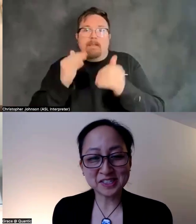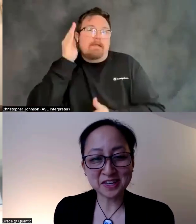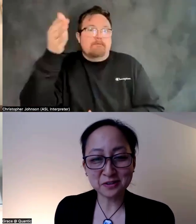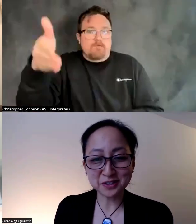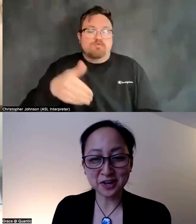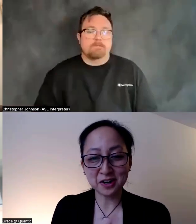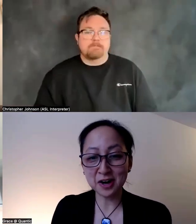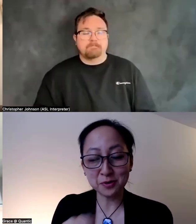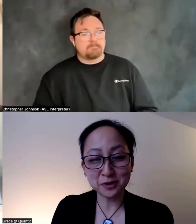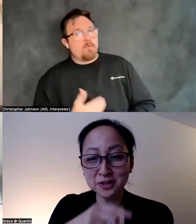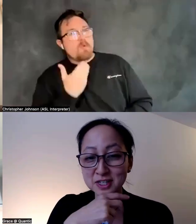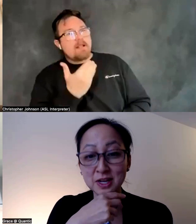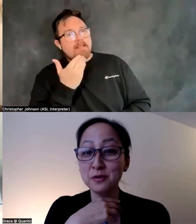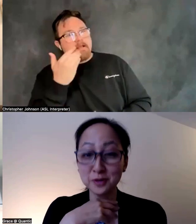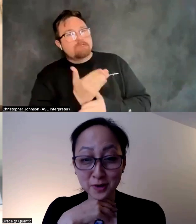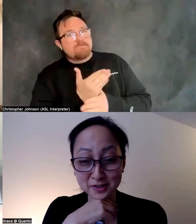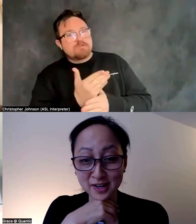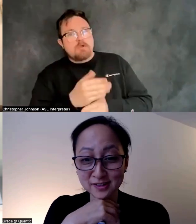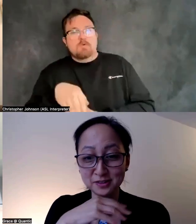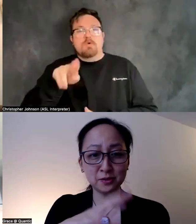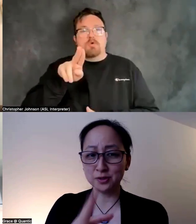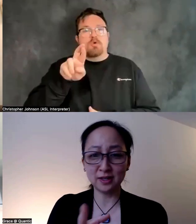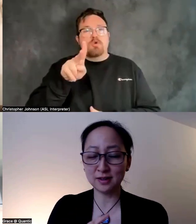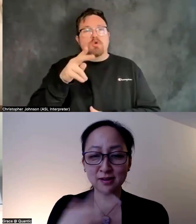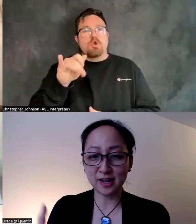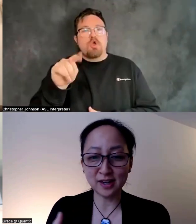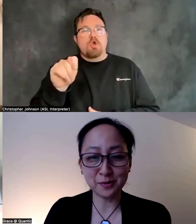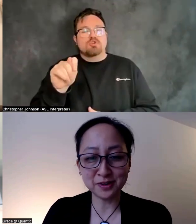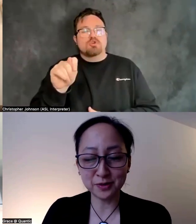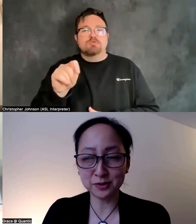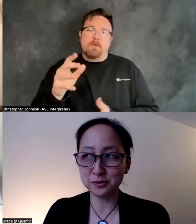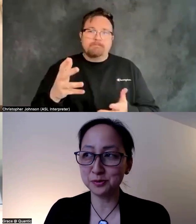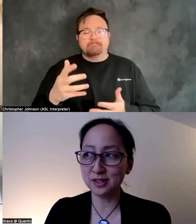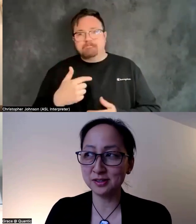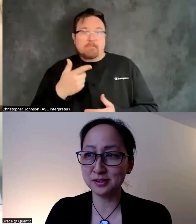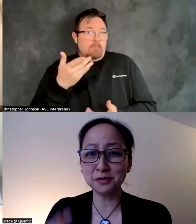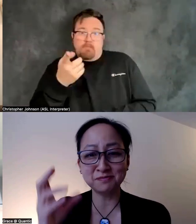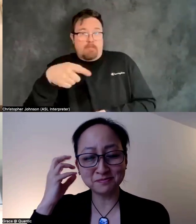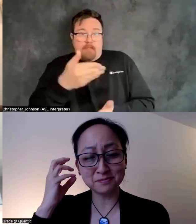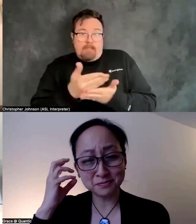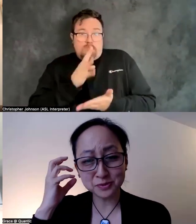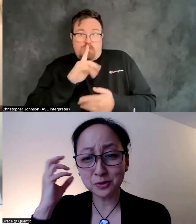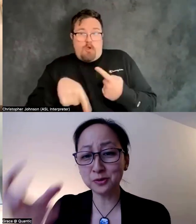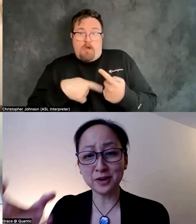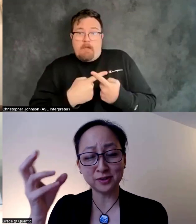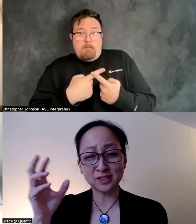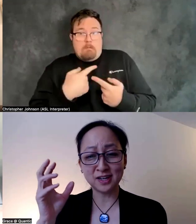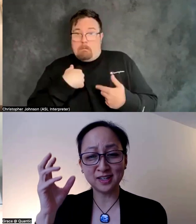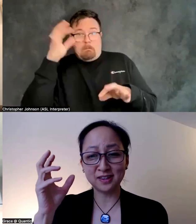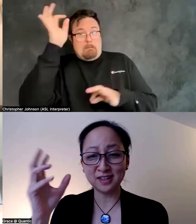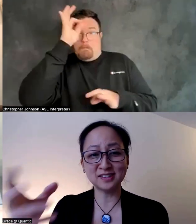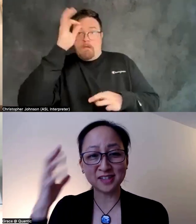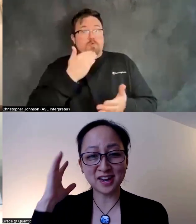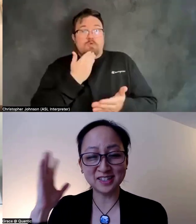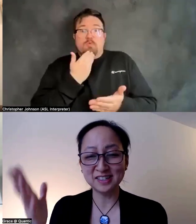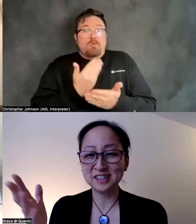Mm. Goodness, thank you for sharing. All right, well, Utkarsh, well, first of all, those are things that I wouldn't have known. So it's so great for us to kind of